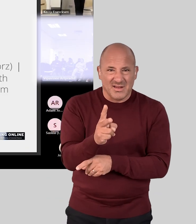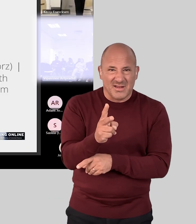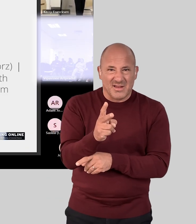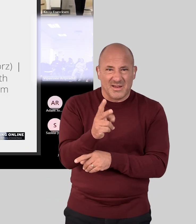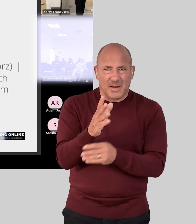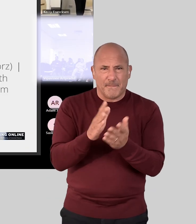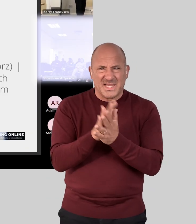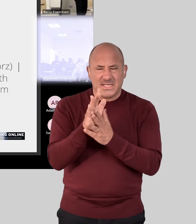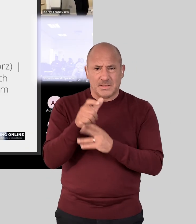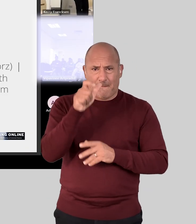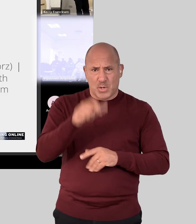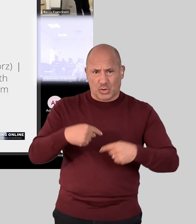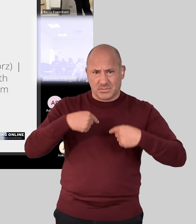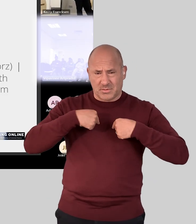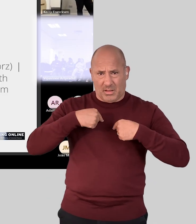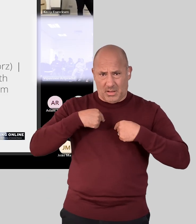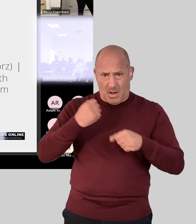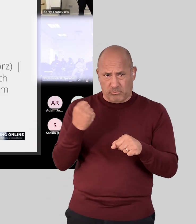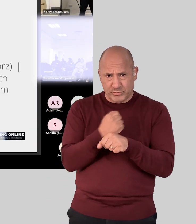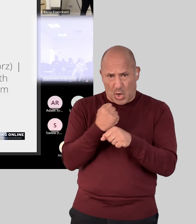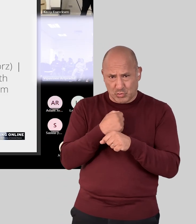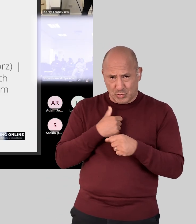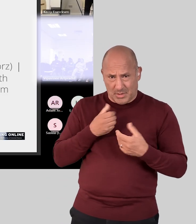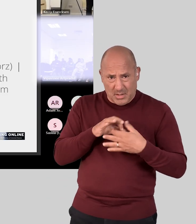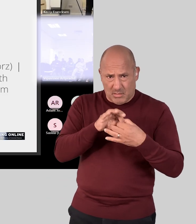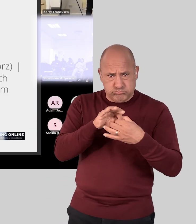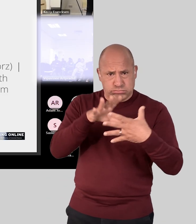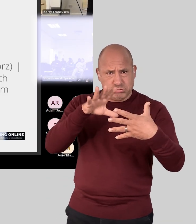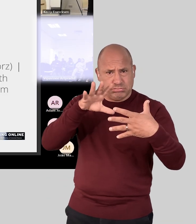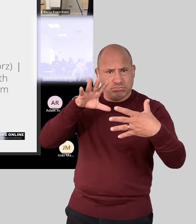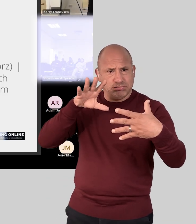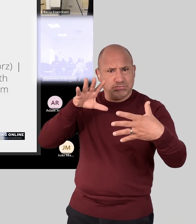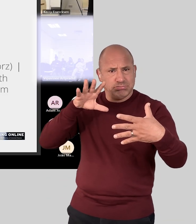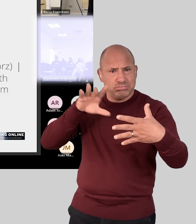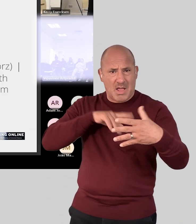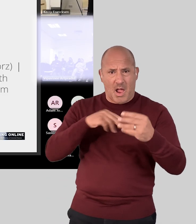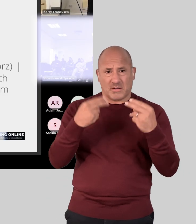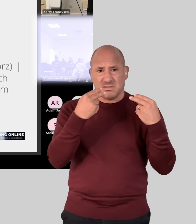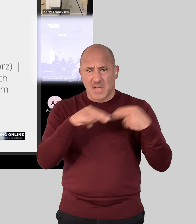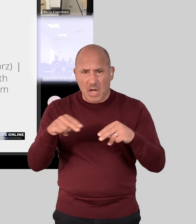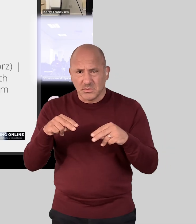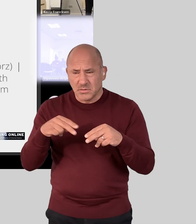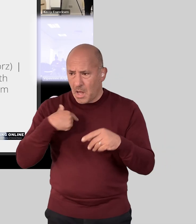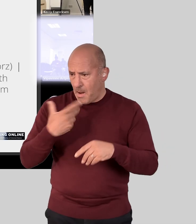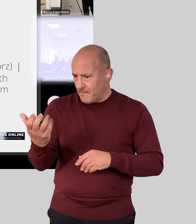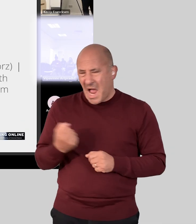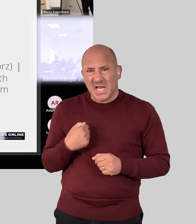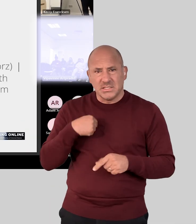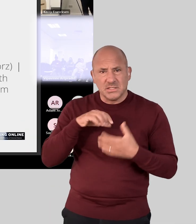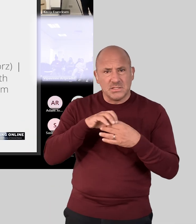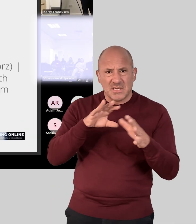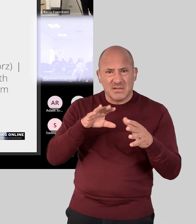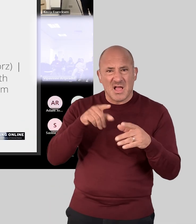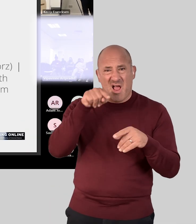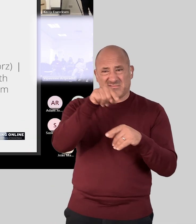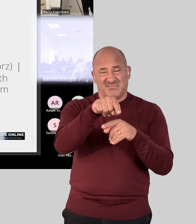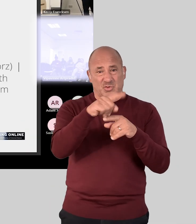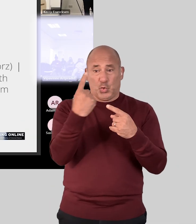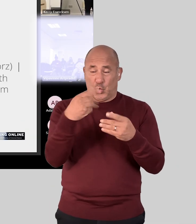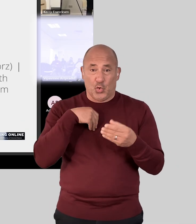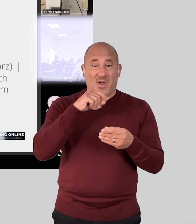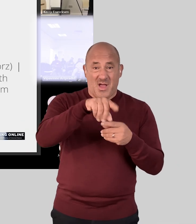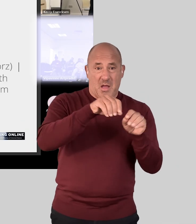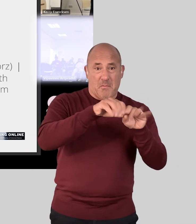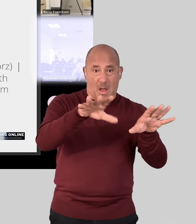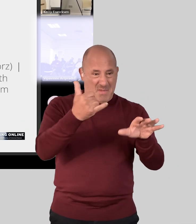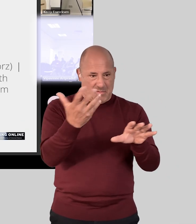and repost them. They're actually divorcing the artist from his means of production, essentially, because they are dance events that